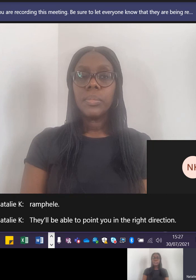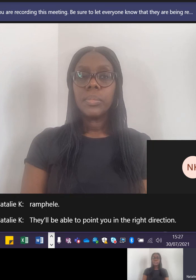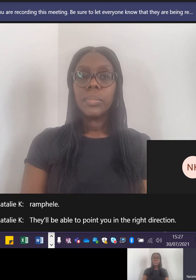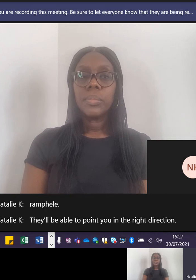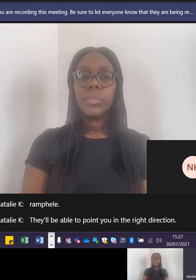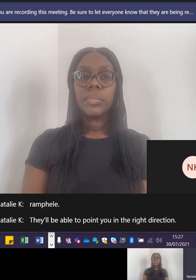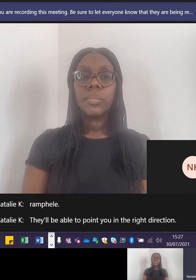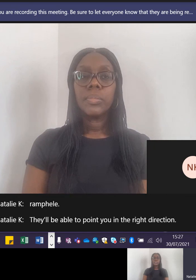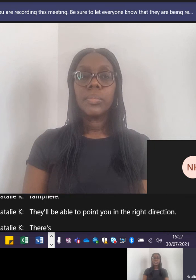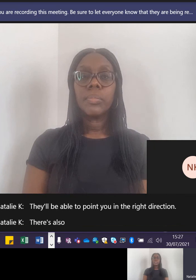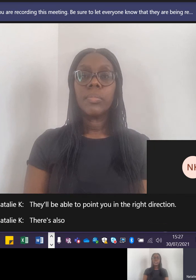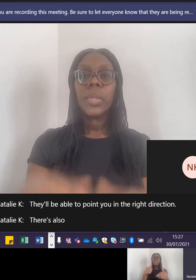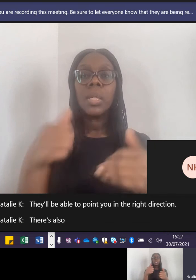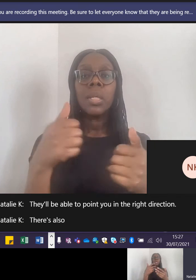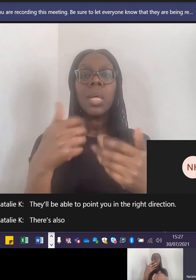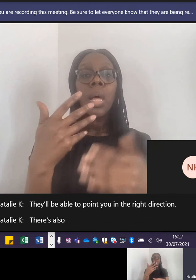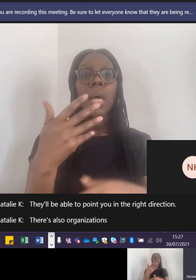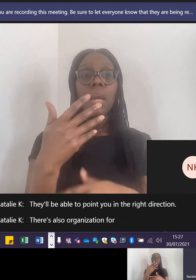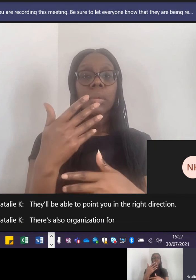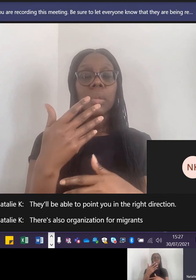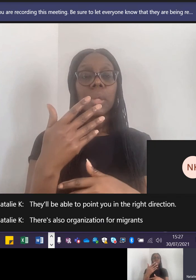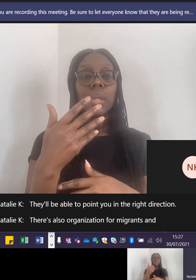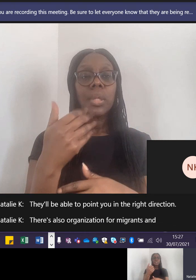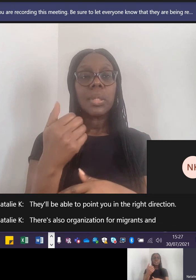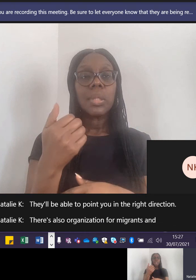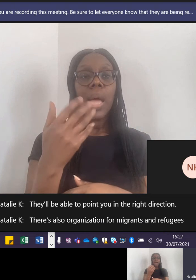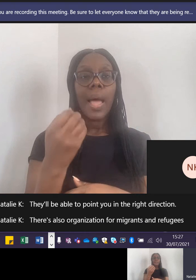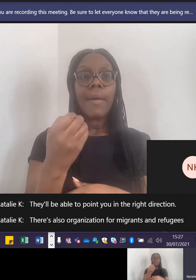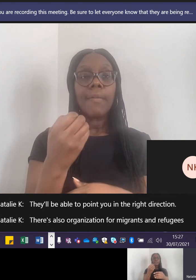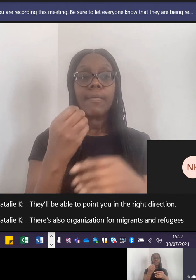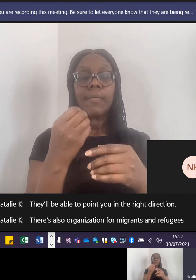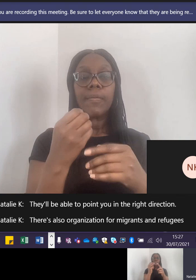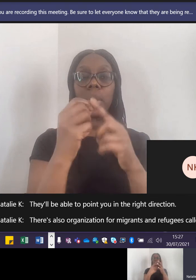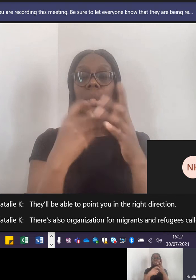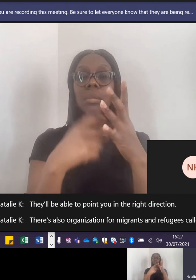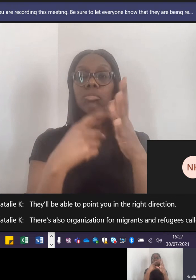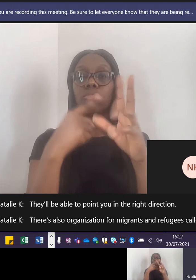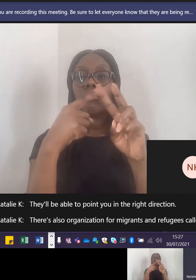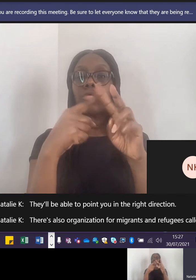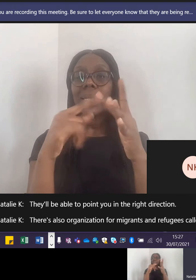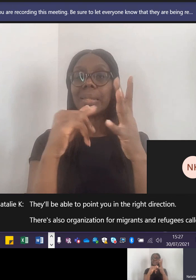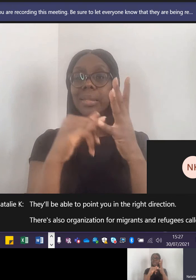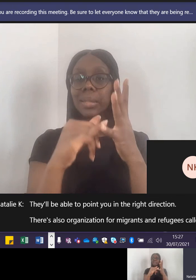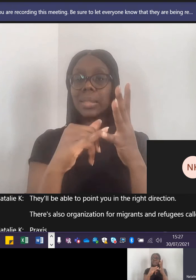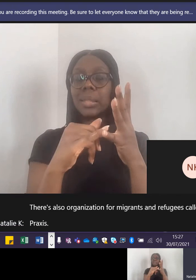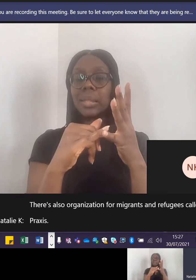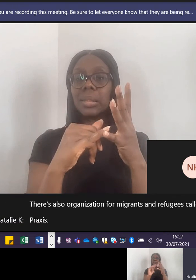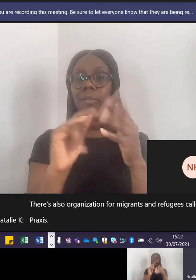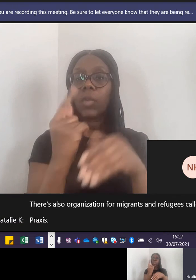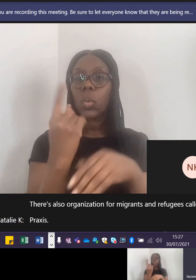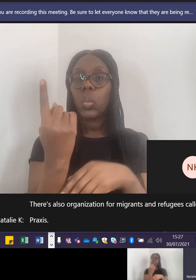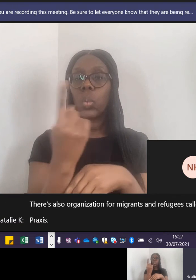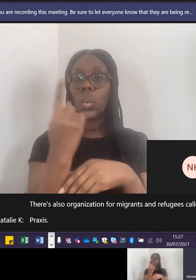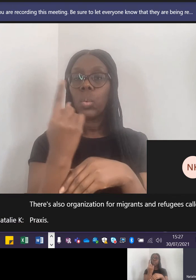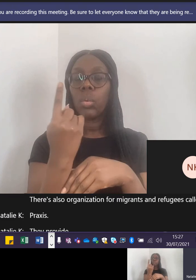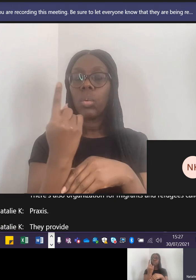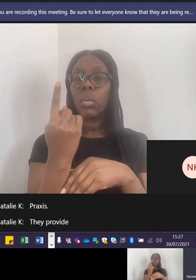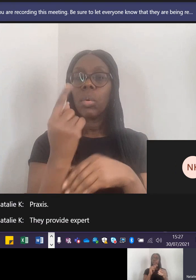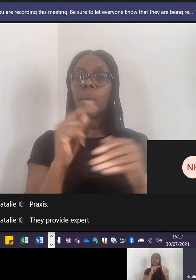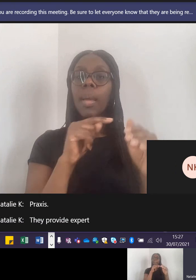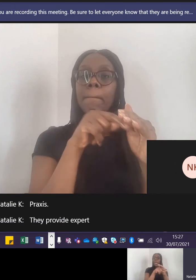There's also organisation for migrants and refugees called Praxis. They provide